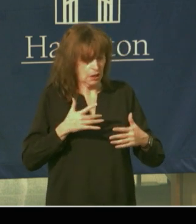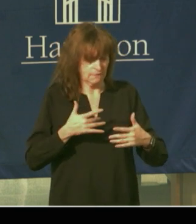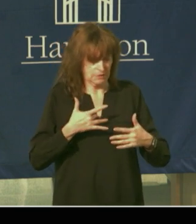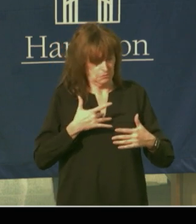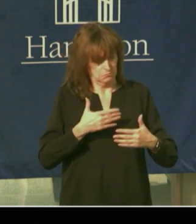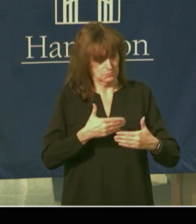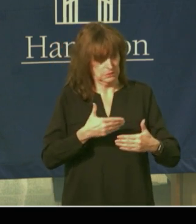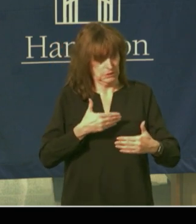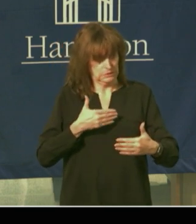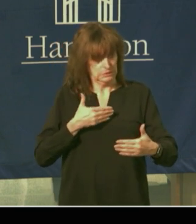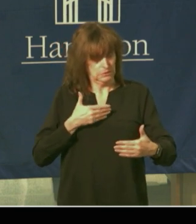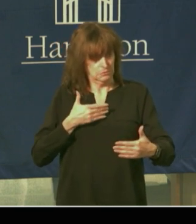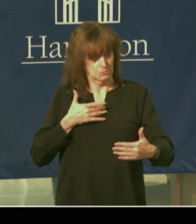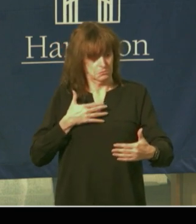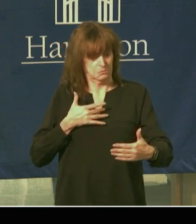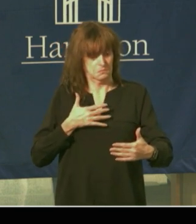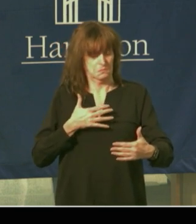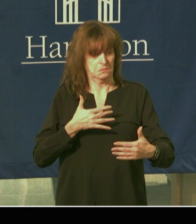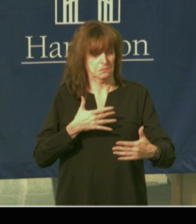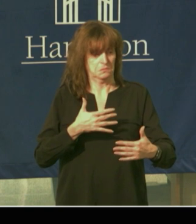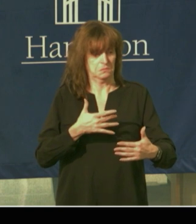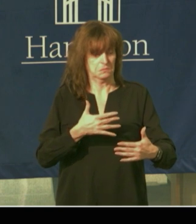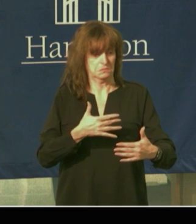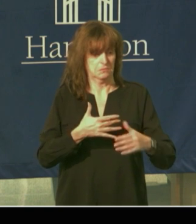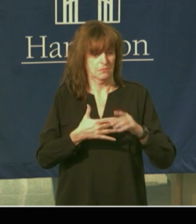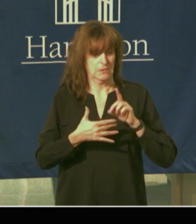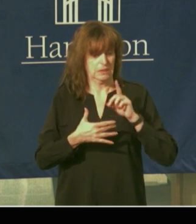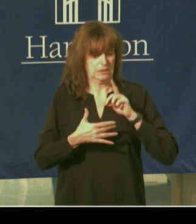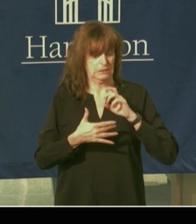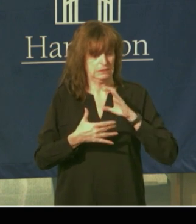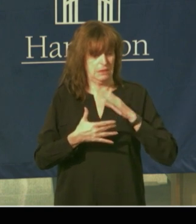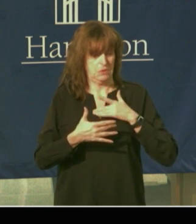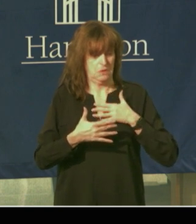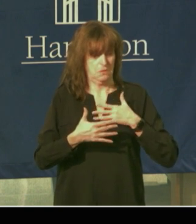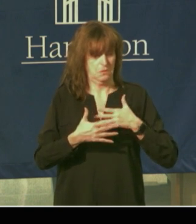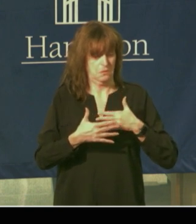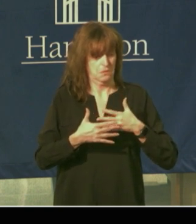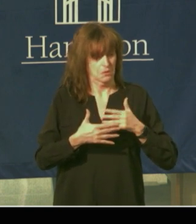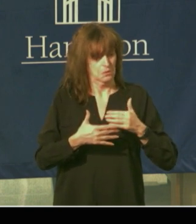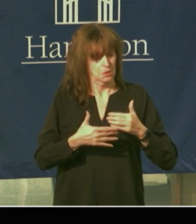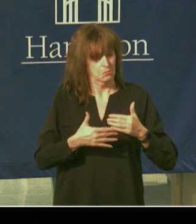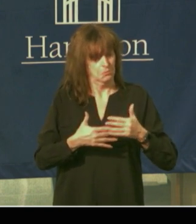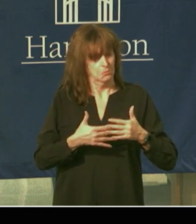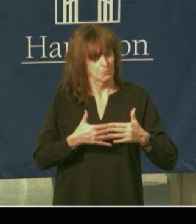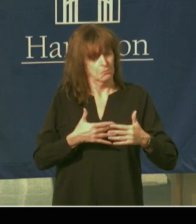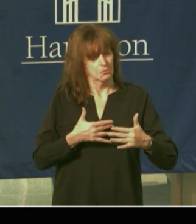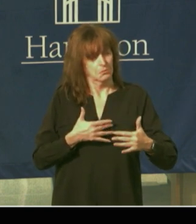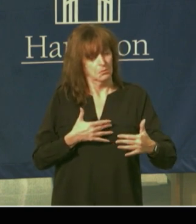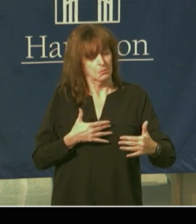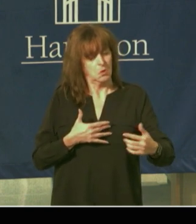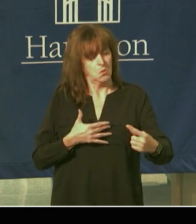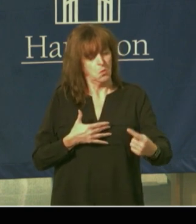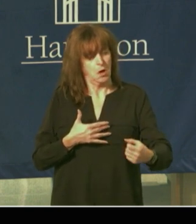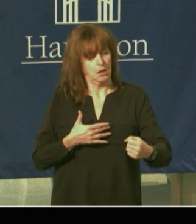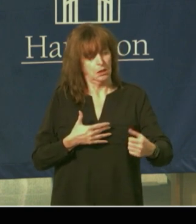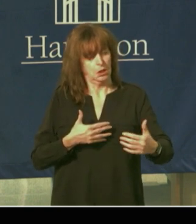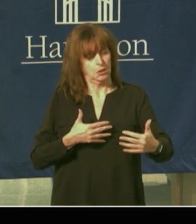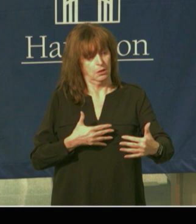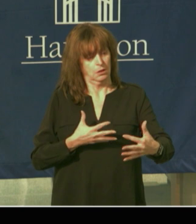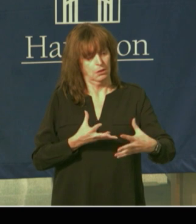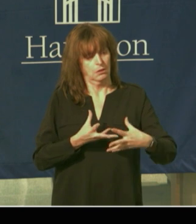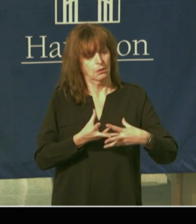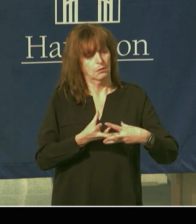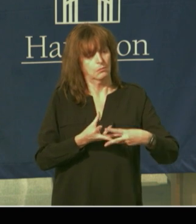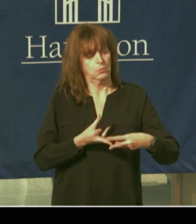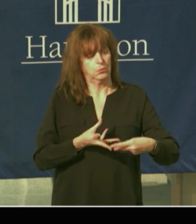end of December, or do we want that to happen now and the end of next March? kind of the longer we can spread it out, then we're not